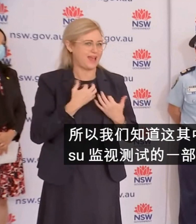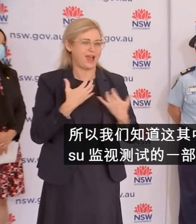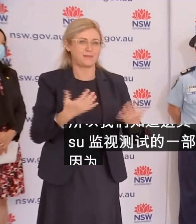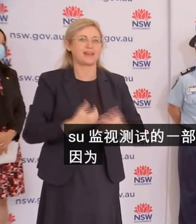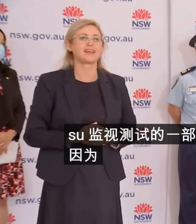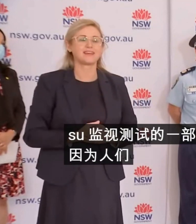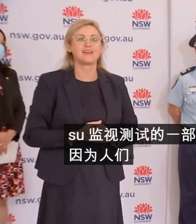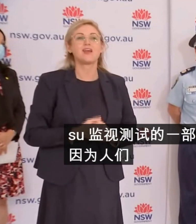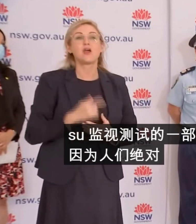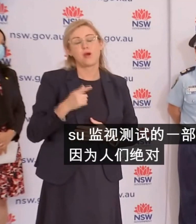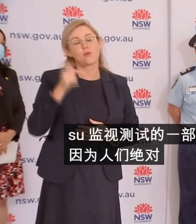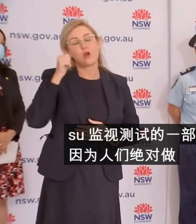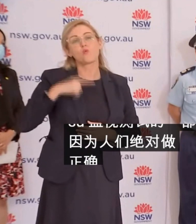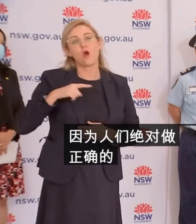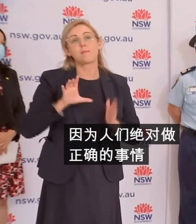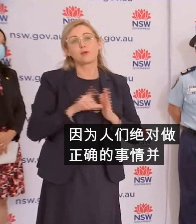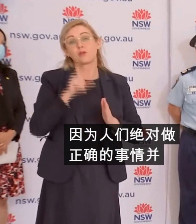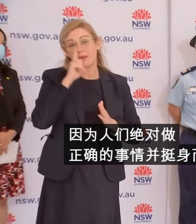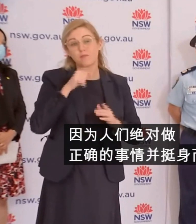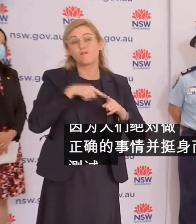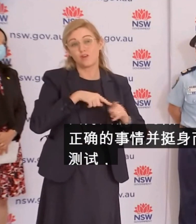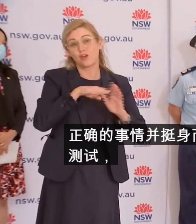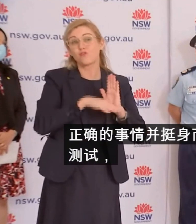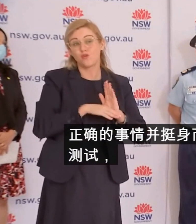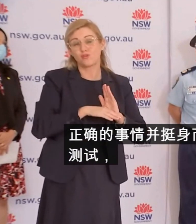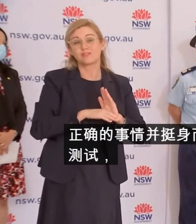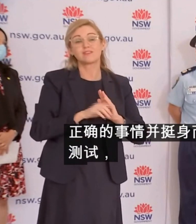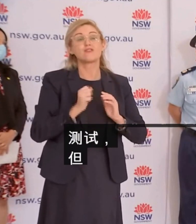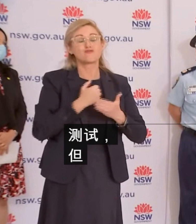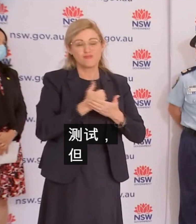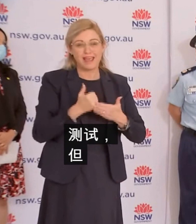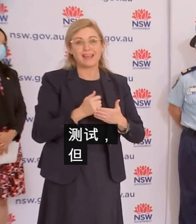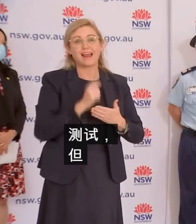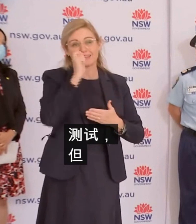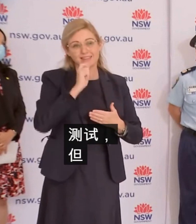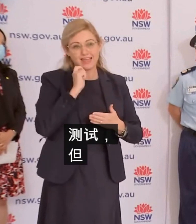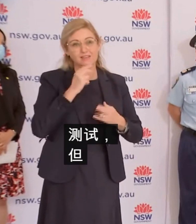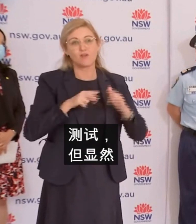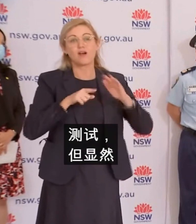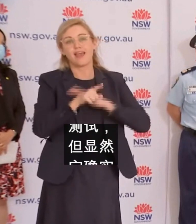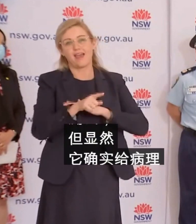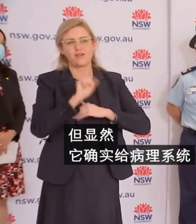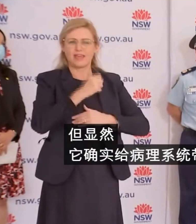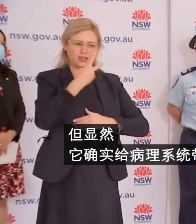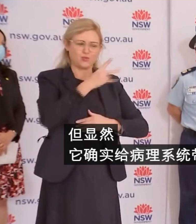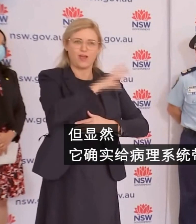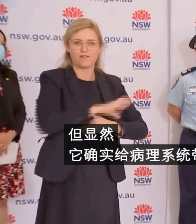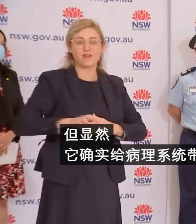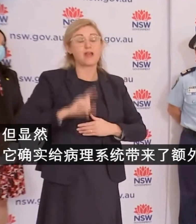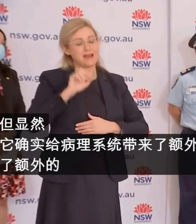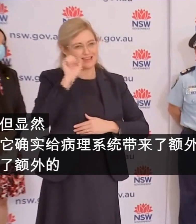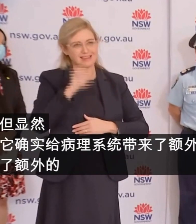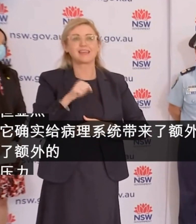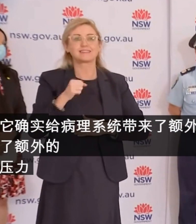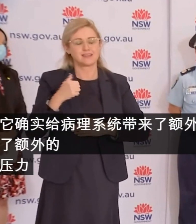testing, part of that is because people are absolutely doing the right thing and coming forward for testing. But obviously it does put extra pressure on pathology